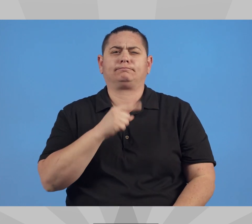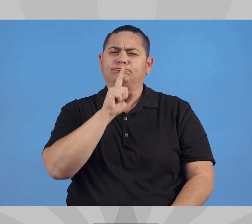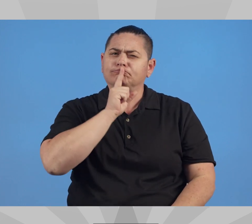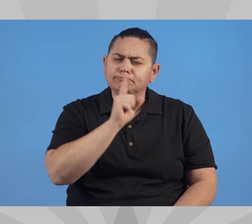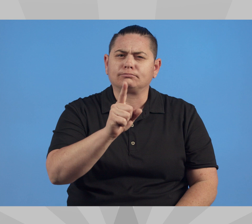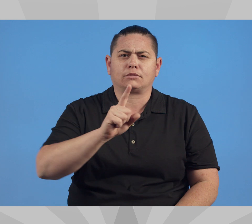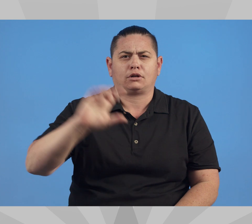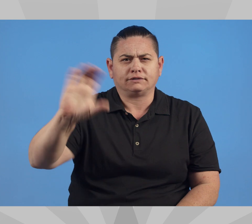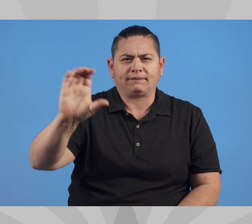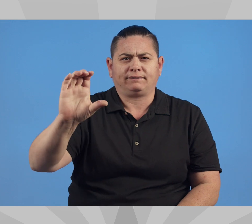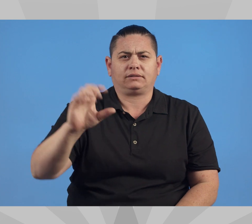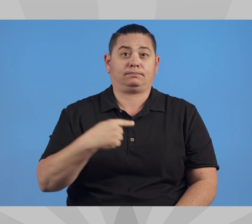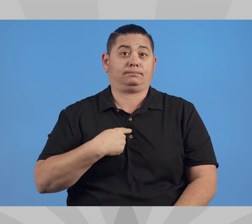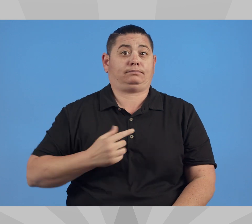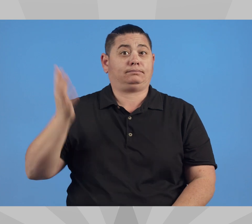Biography.